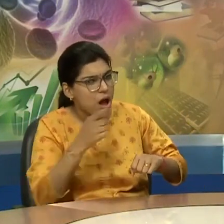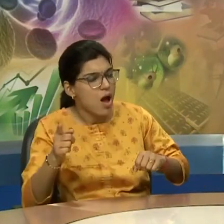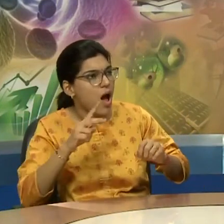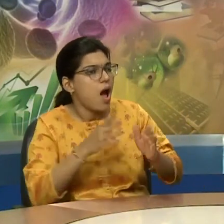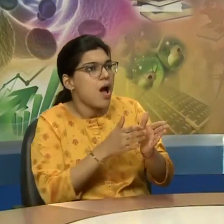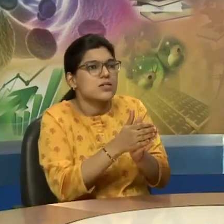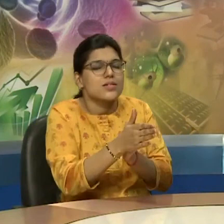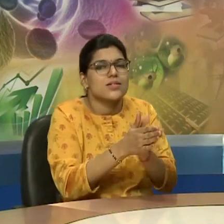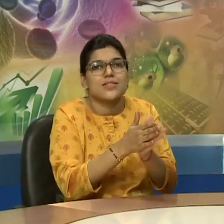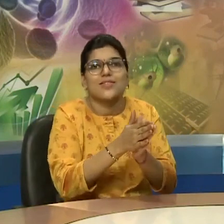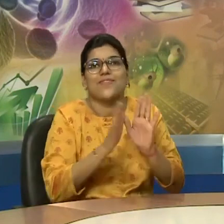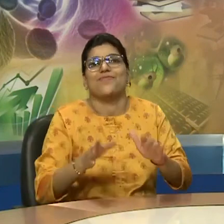that created an